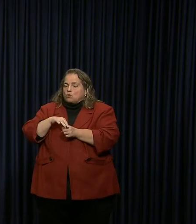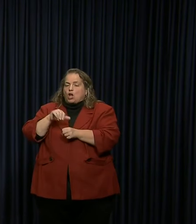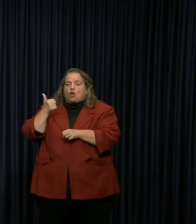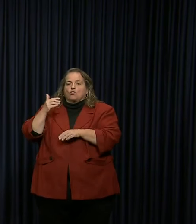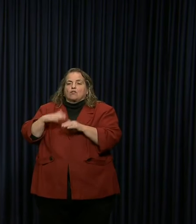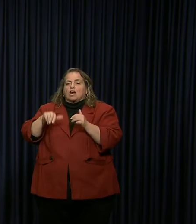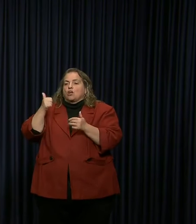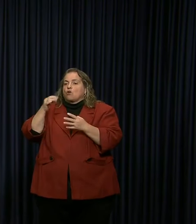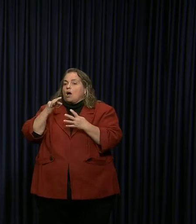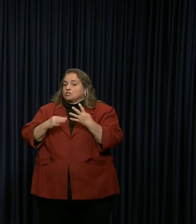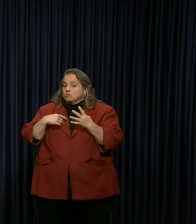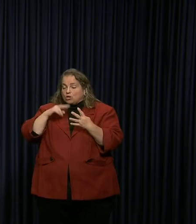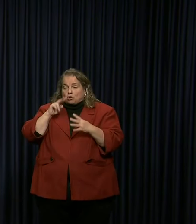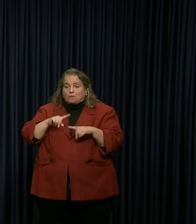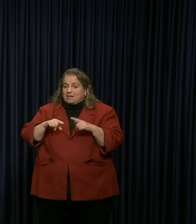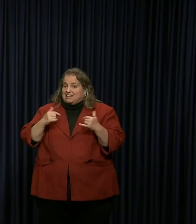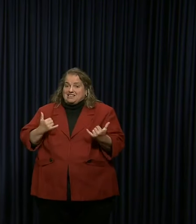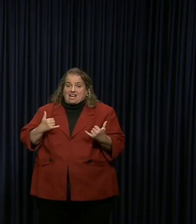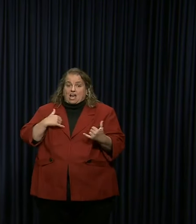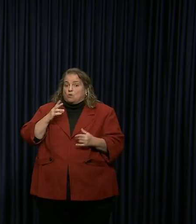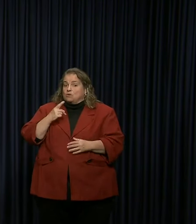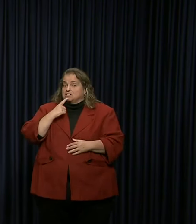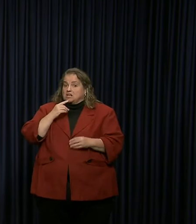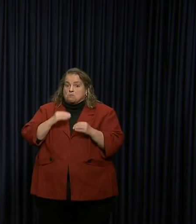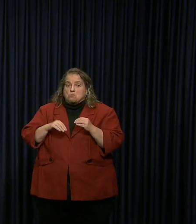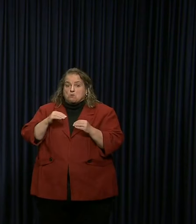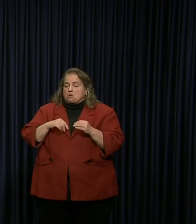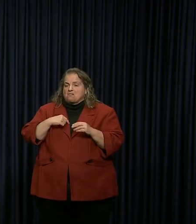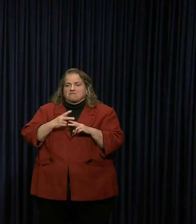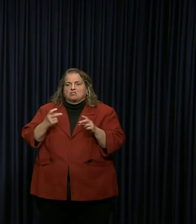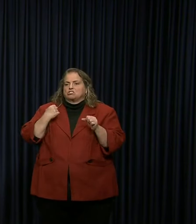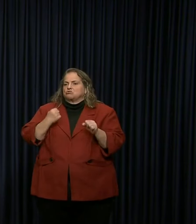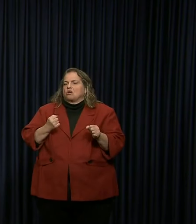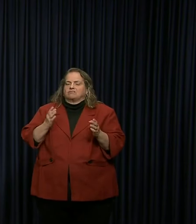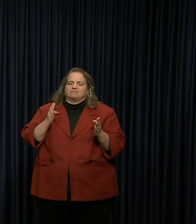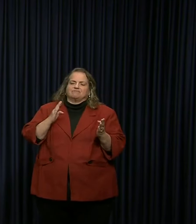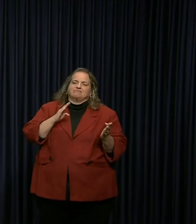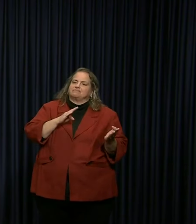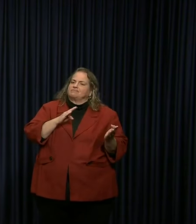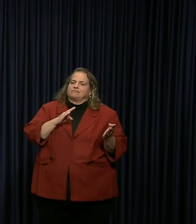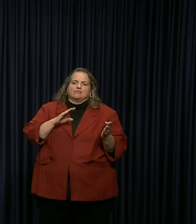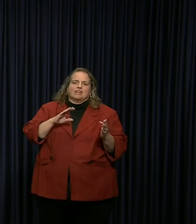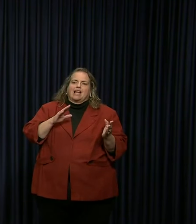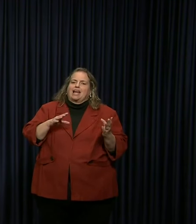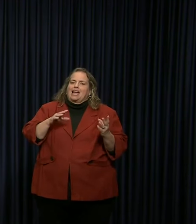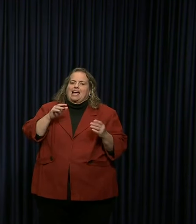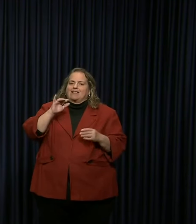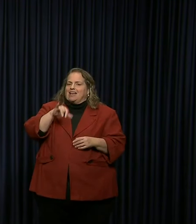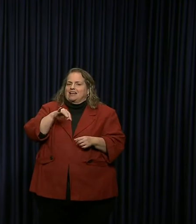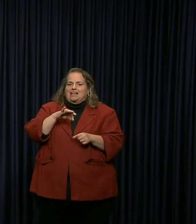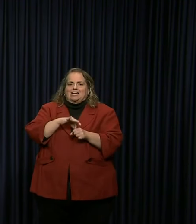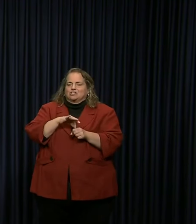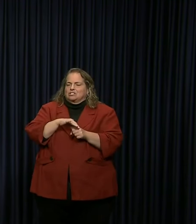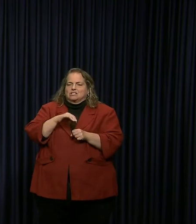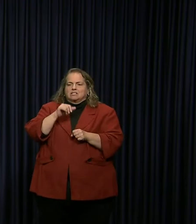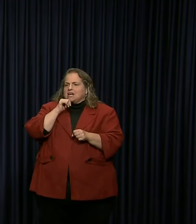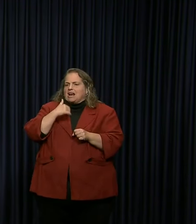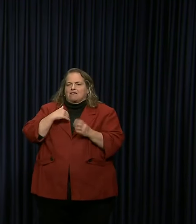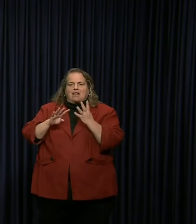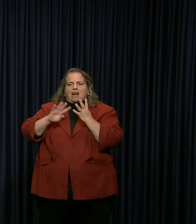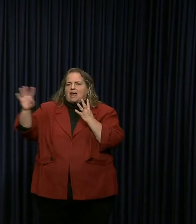other options we're looking at, but right now, I would say I'm very strongly leaning at an election where there is never a line of